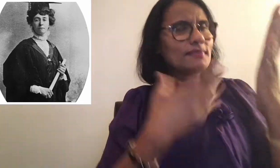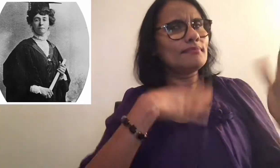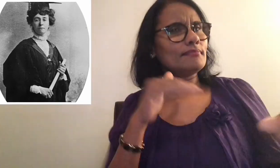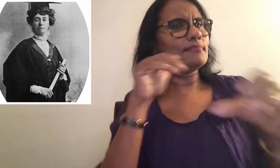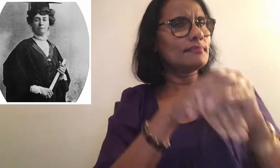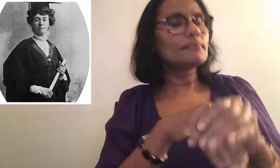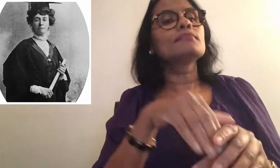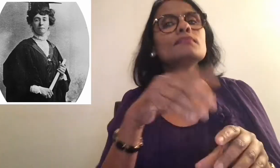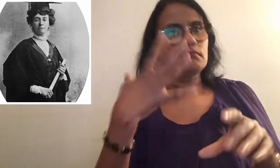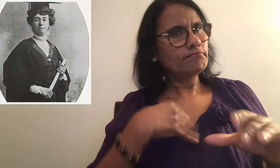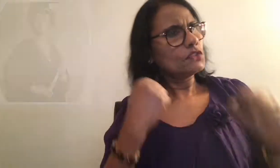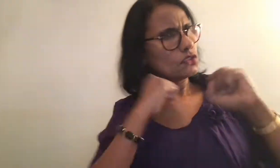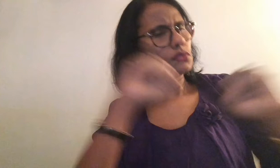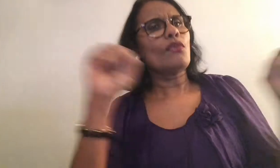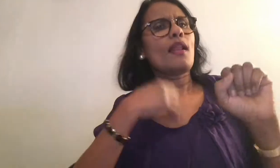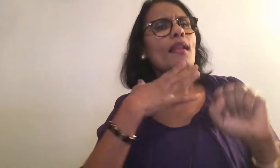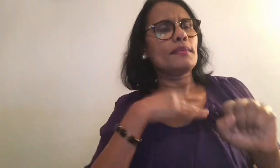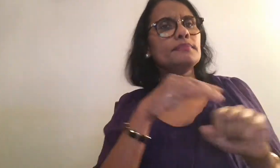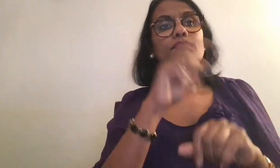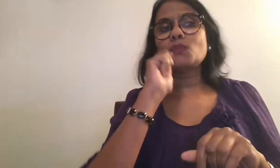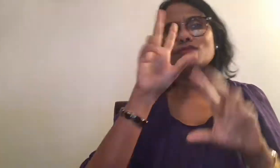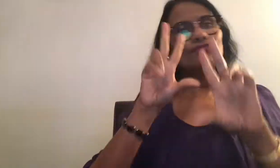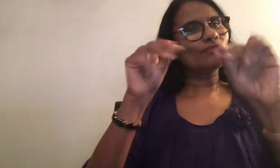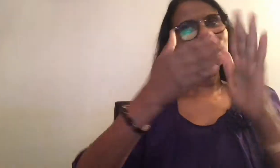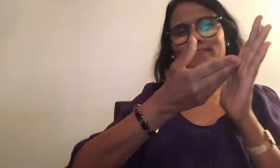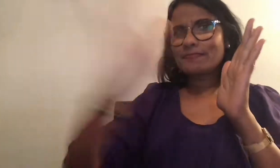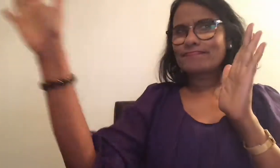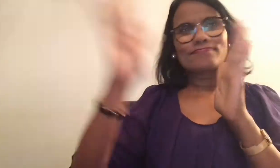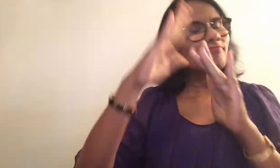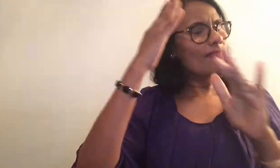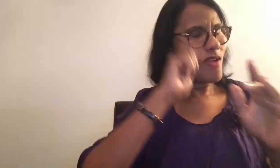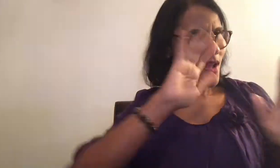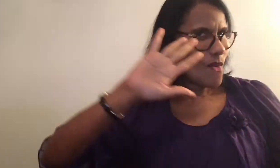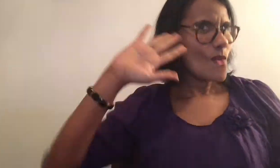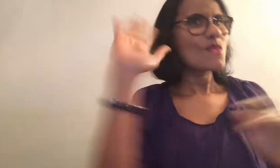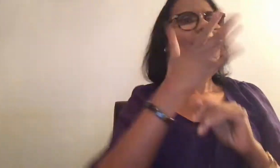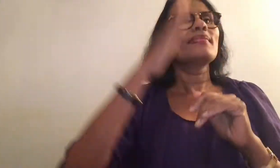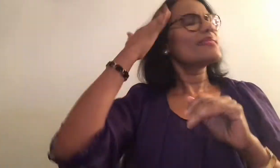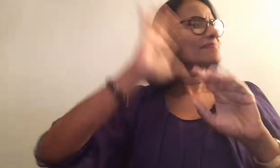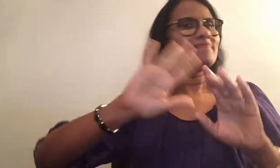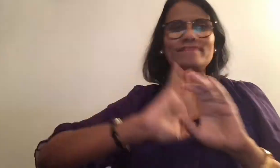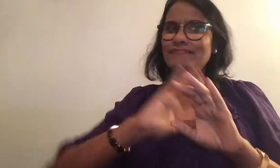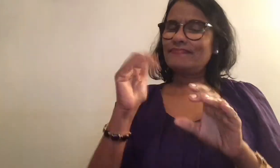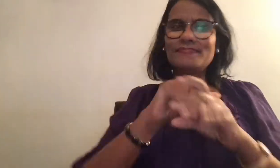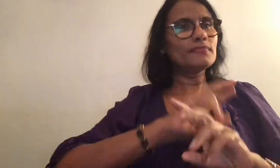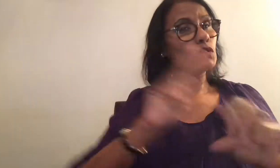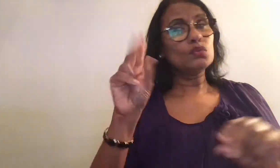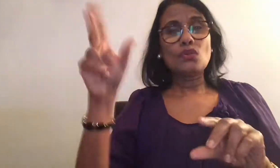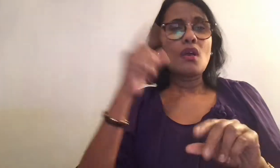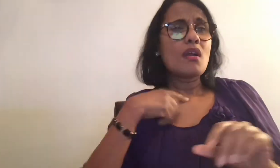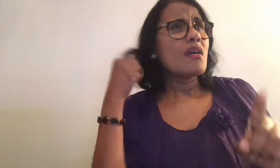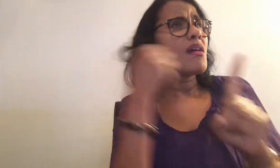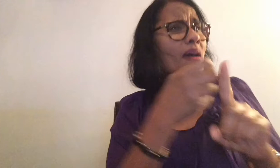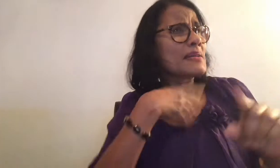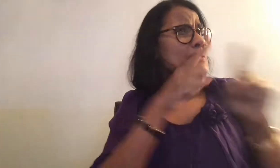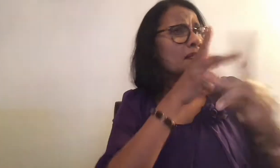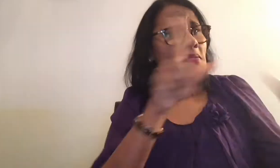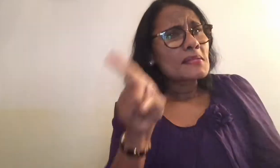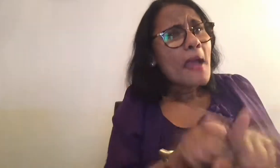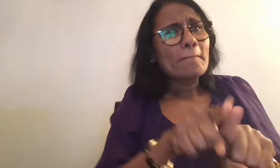veterinarian asks you, do you want to take out sutures? The automatic answer is yes. These suture scissors are not hard enough, strong enough, or sharp enough to